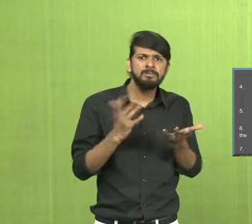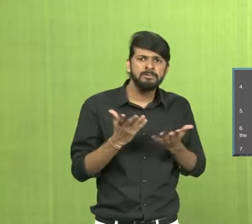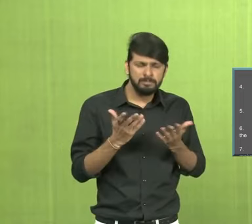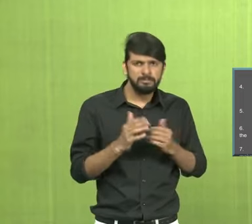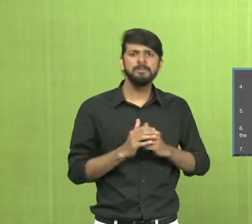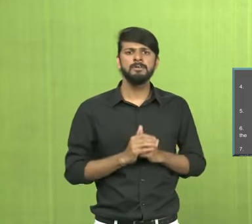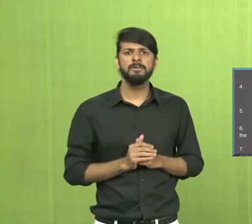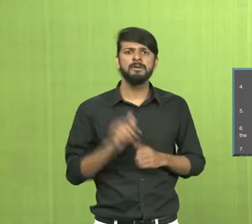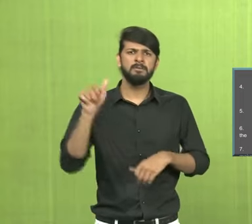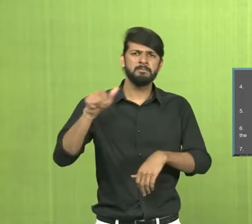Kalighat paintings